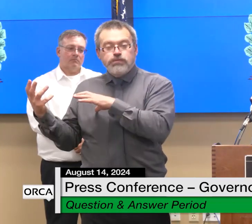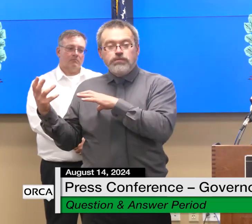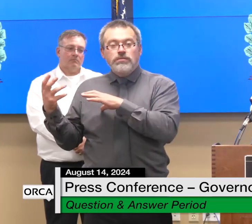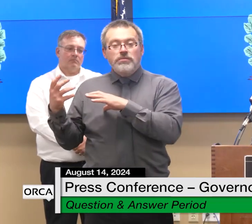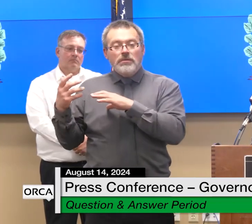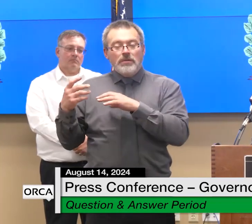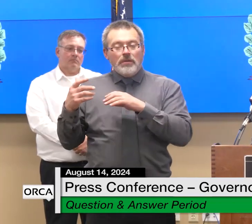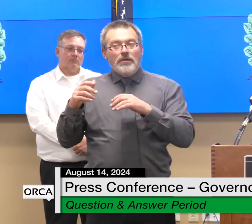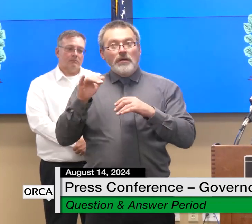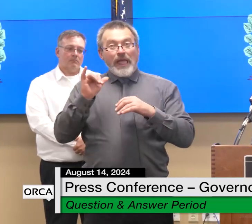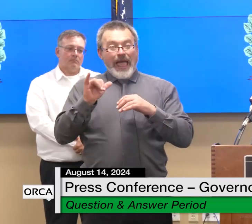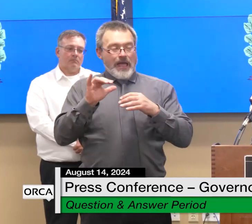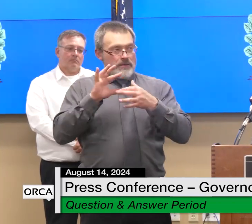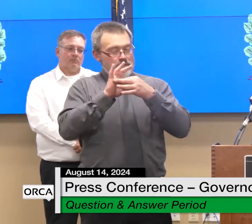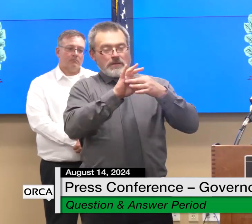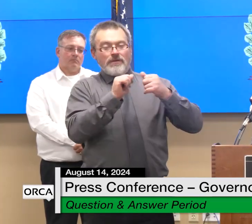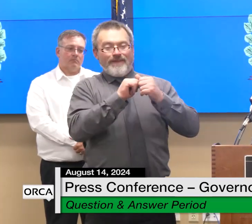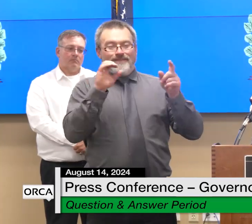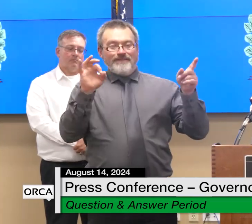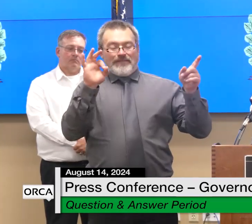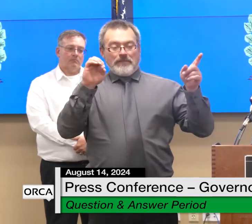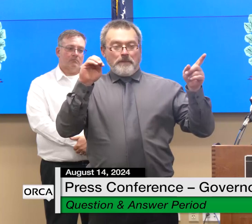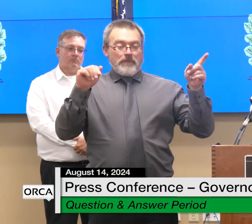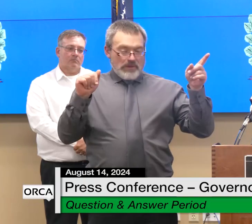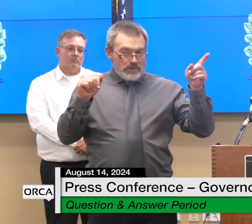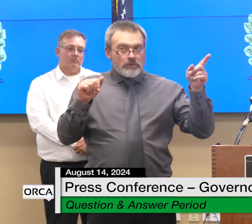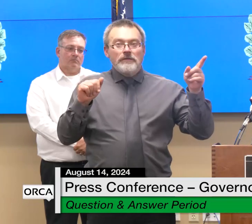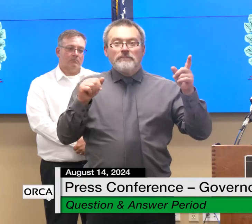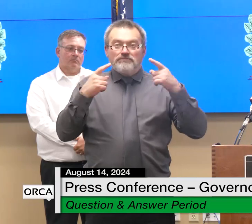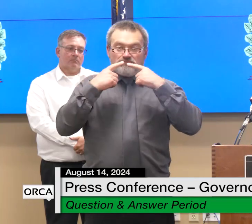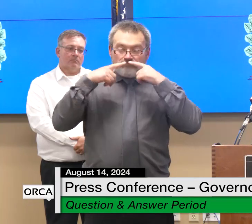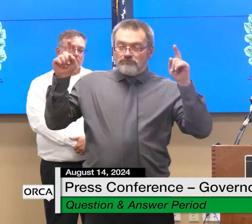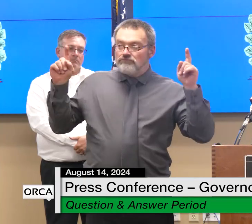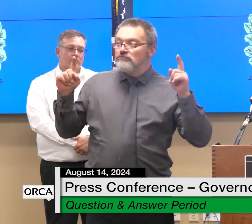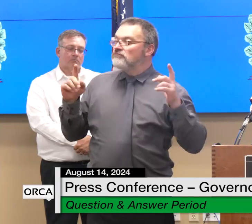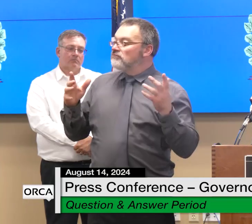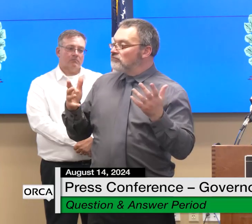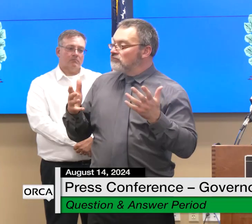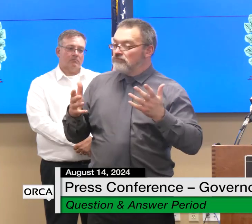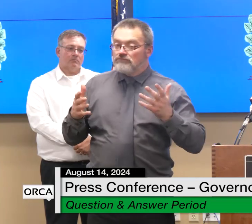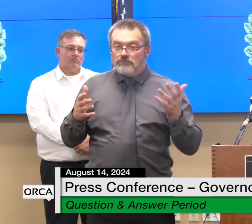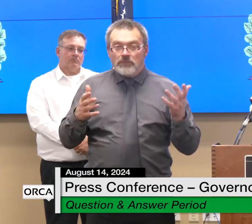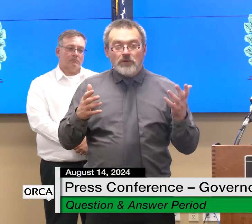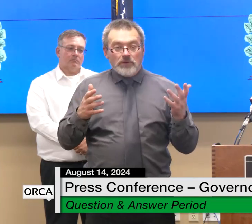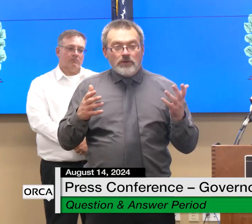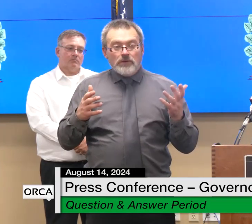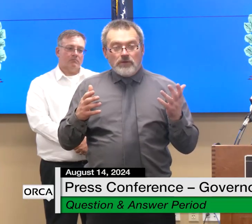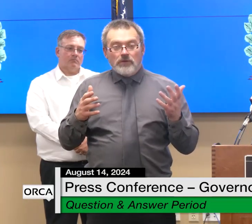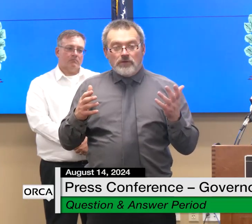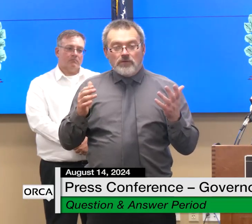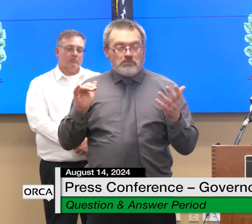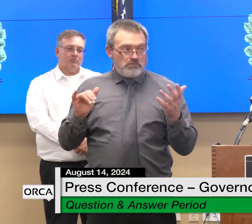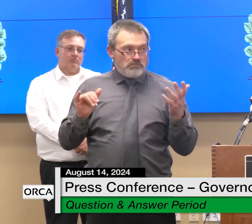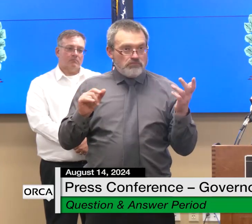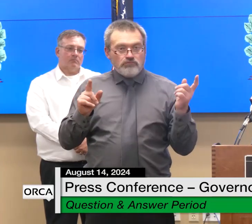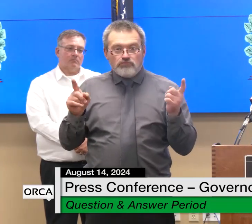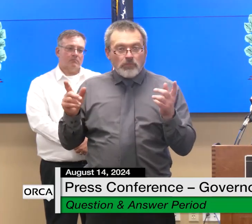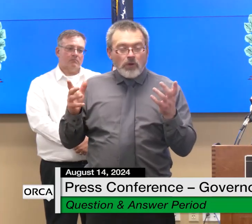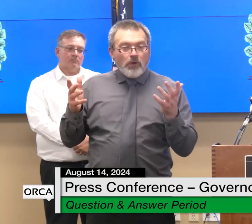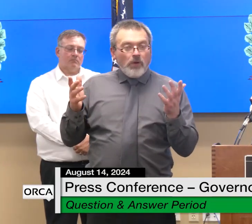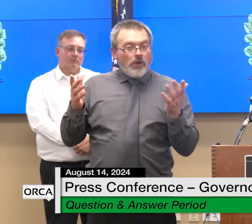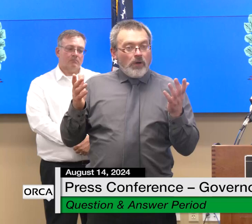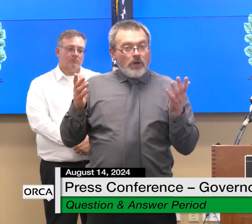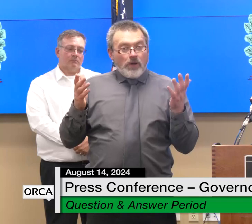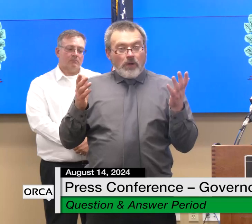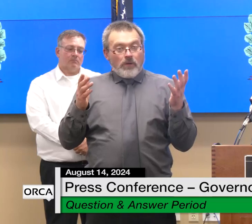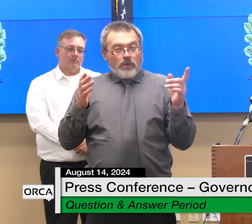talking about coming back to us from the White House in the near future. And that is specific to the storm July 9 through